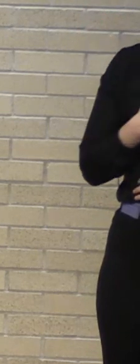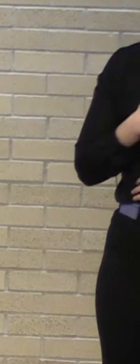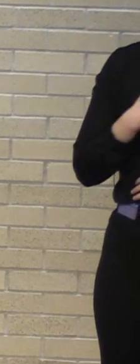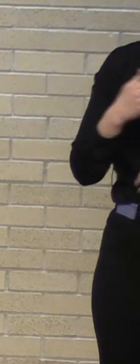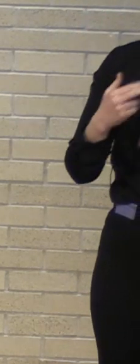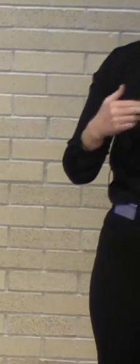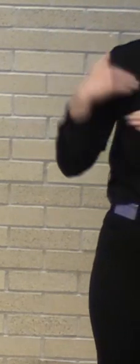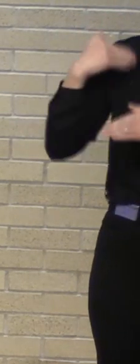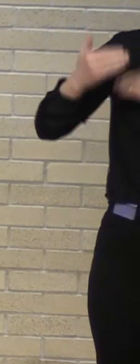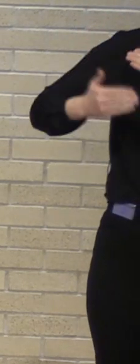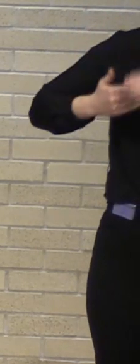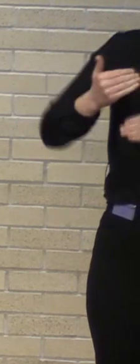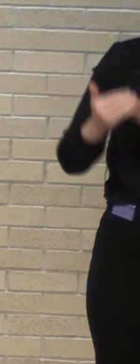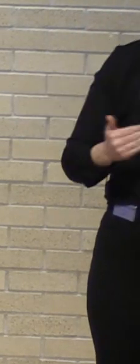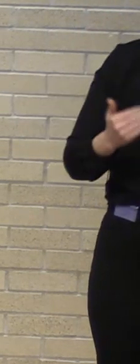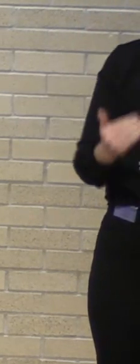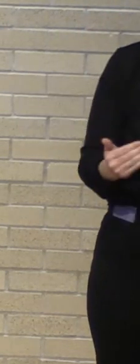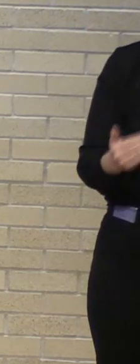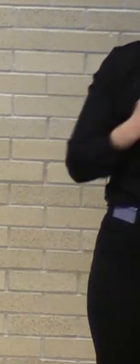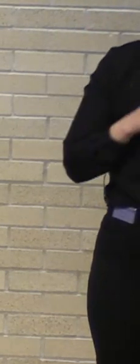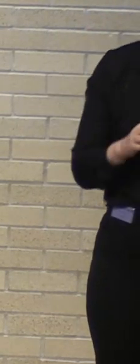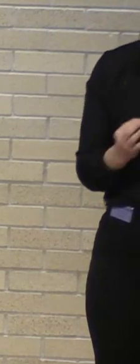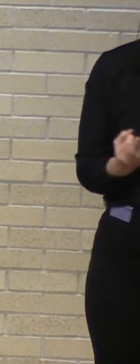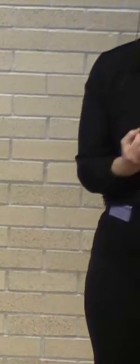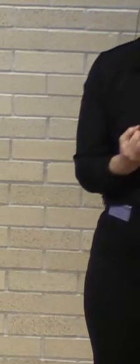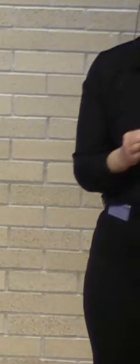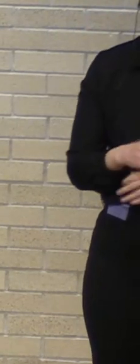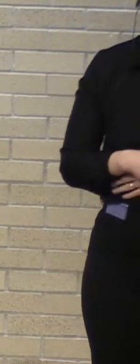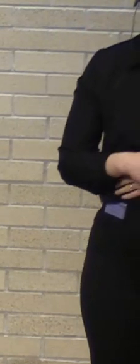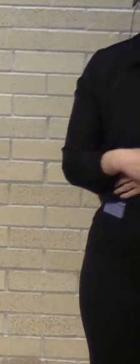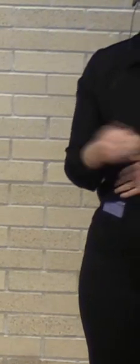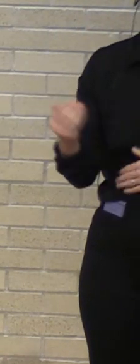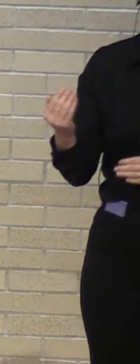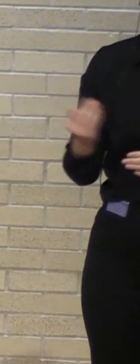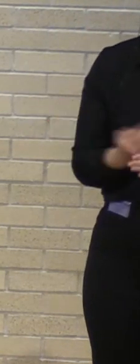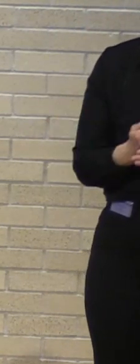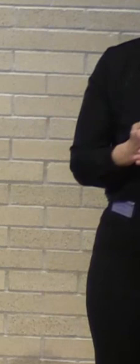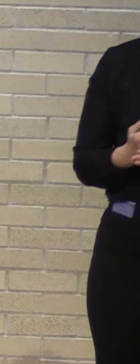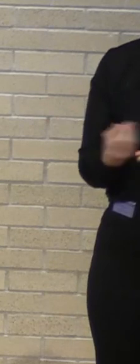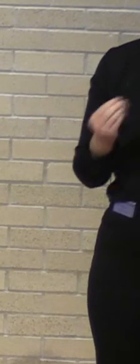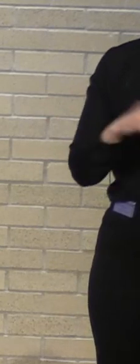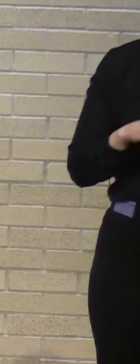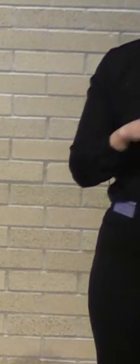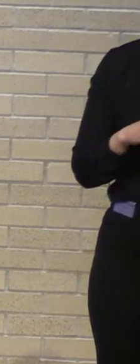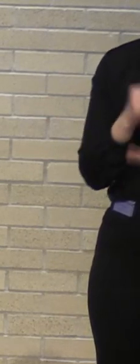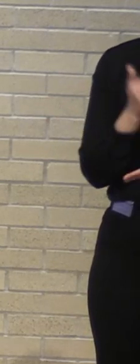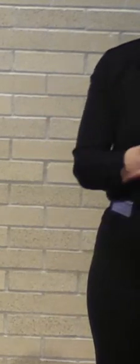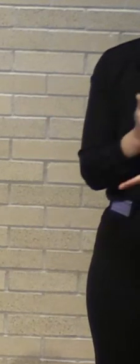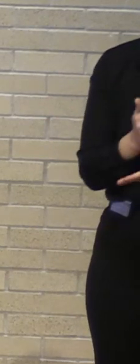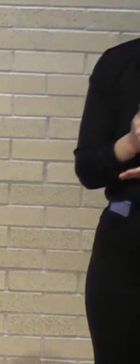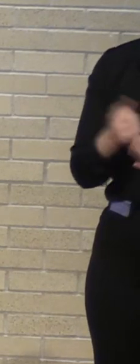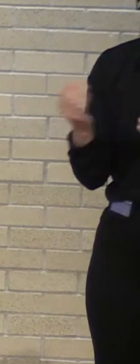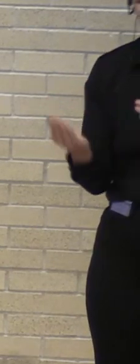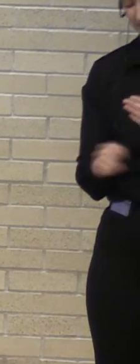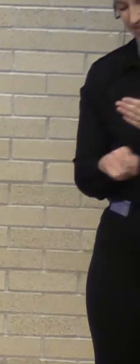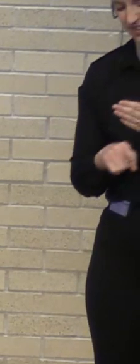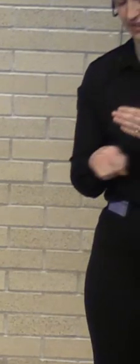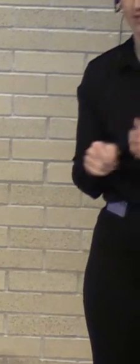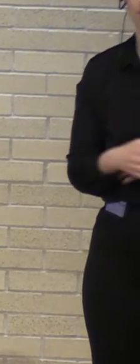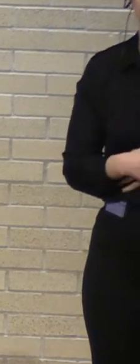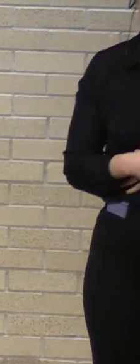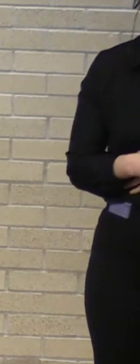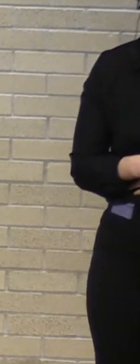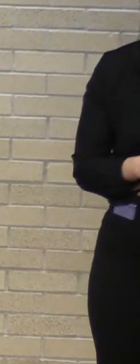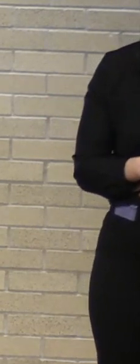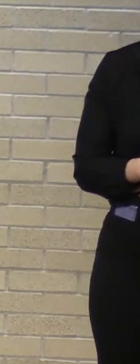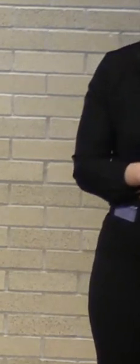of generations. Again, I invite you to join me when I sing Amen to right at the end.